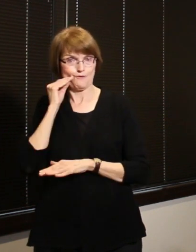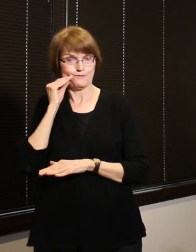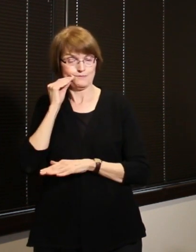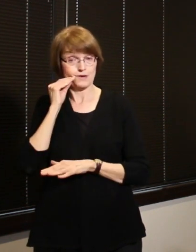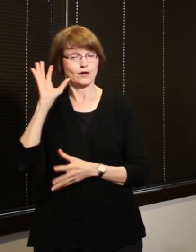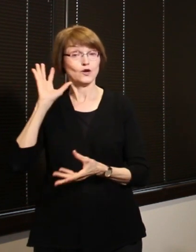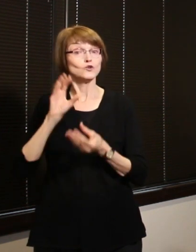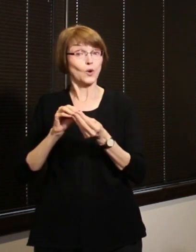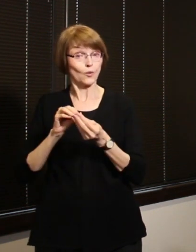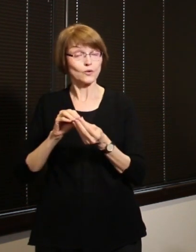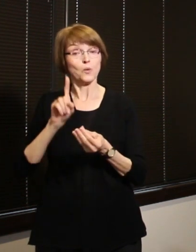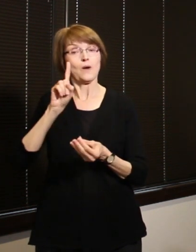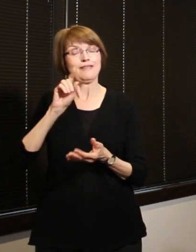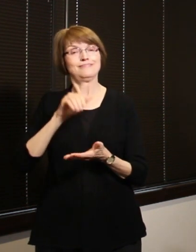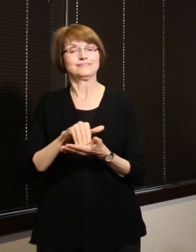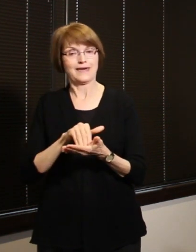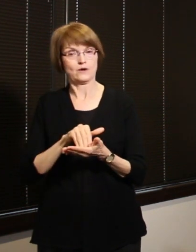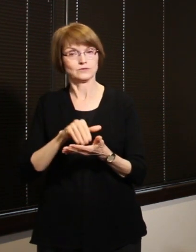cumulative total to